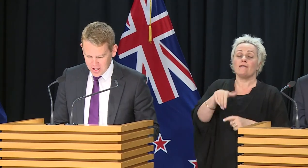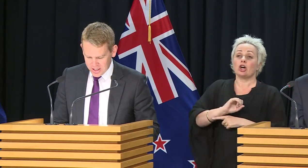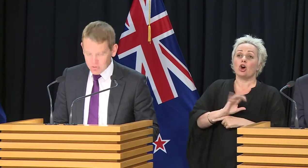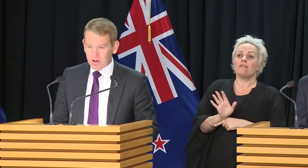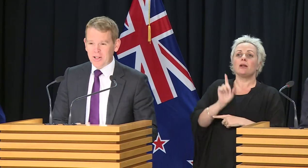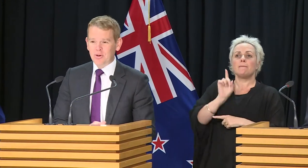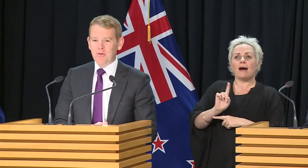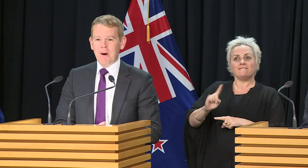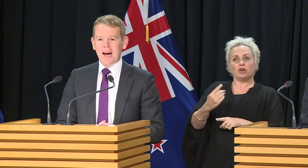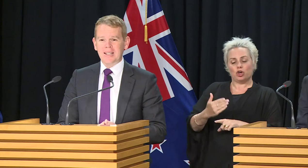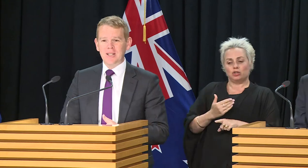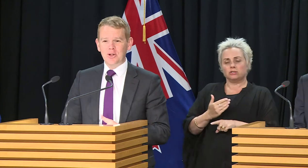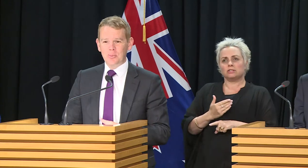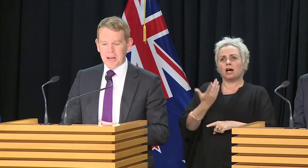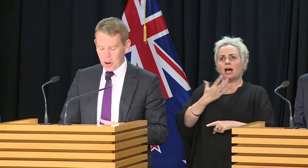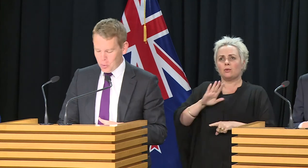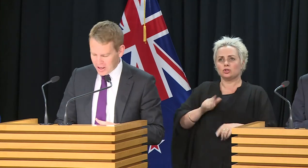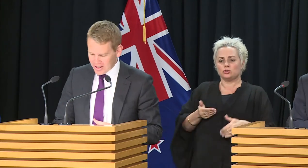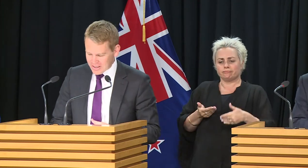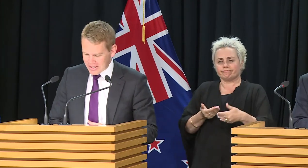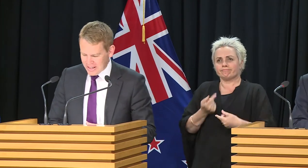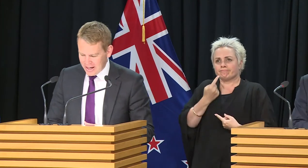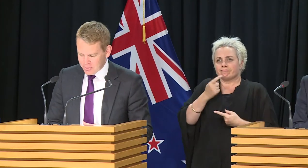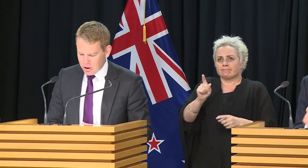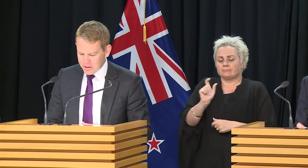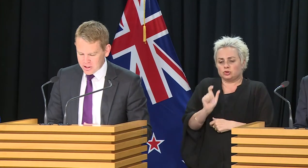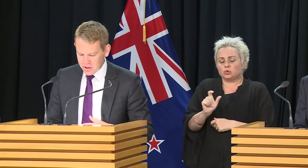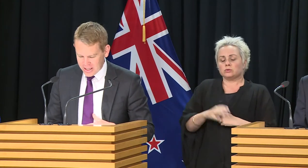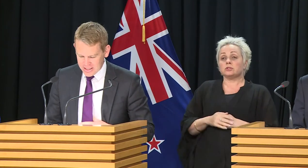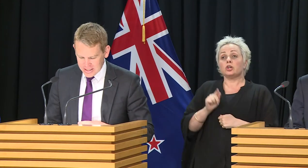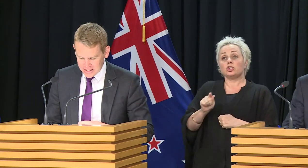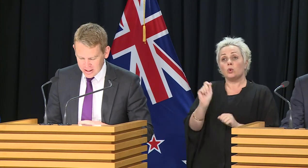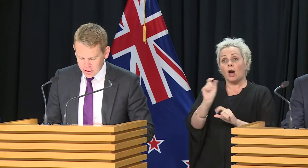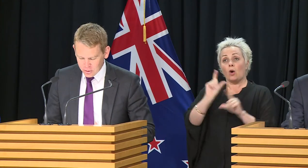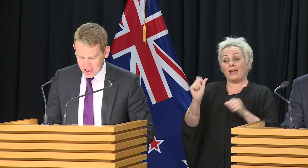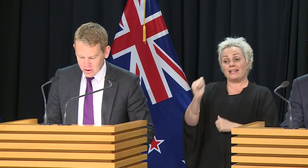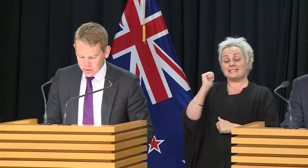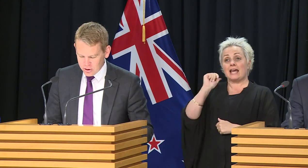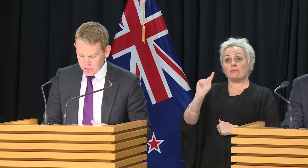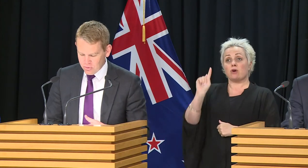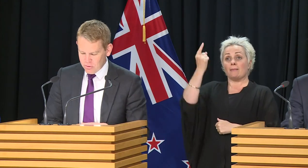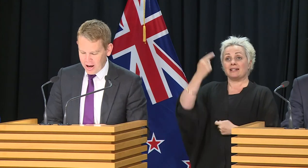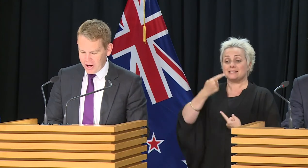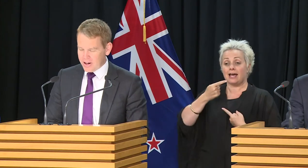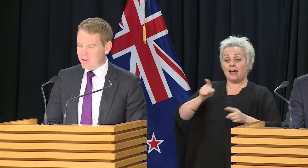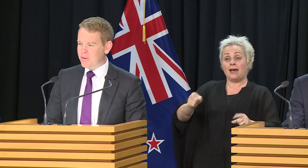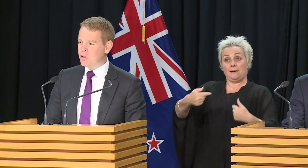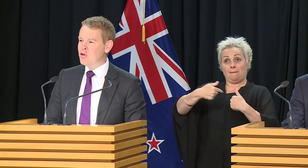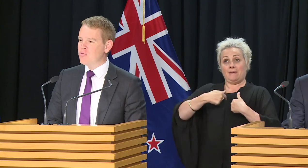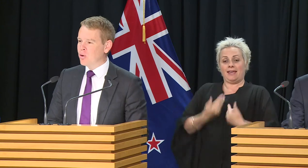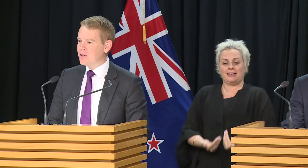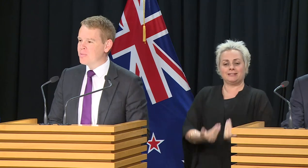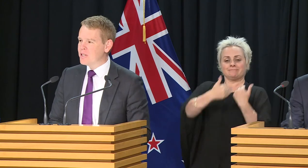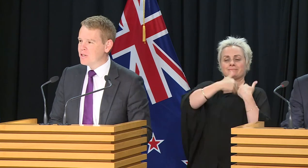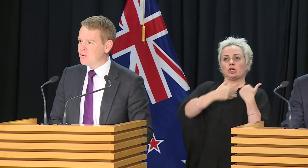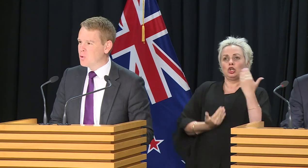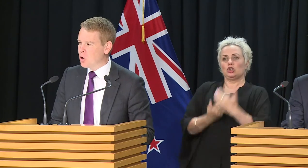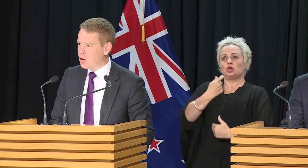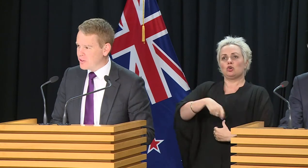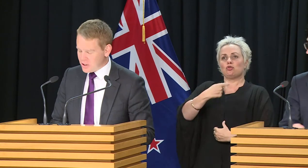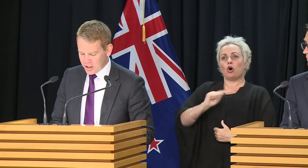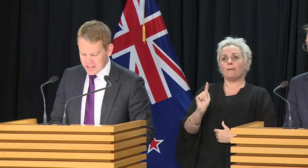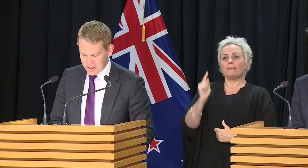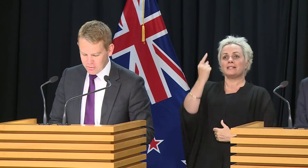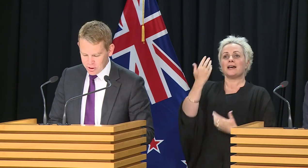few introductory remarks. As you'll be aware, the Prime Minister announced yesterday that I'll take on the new role as Minister